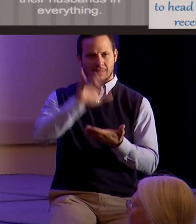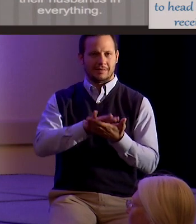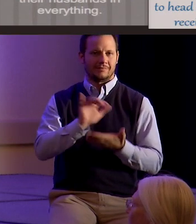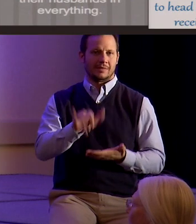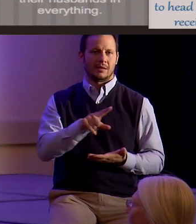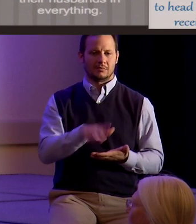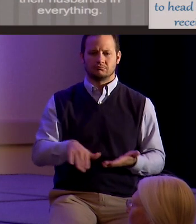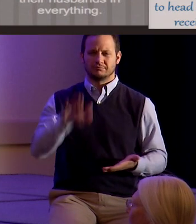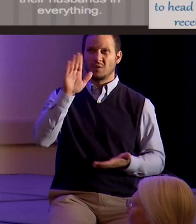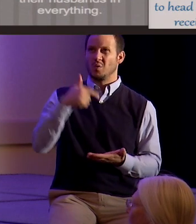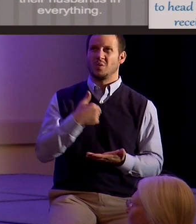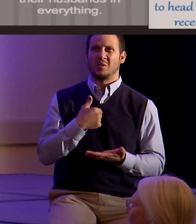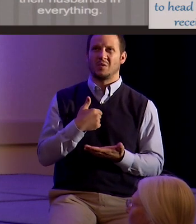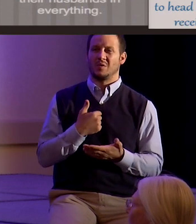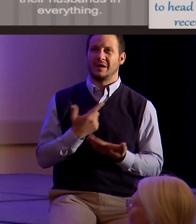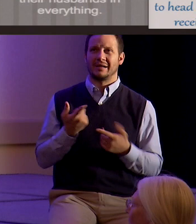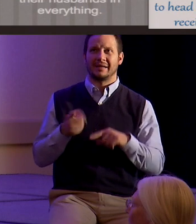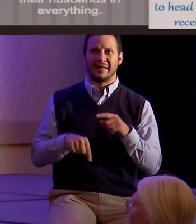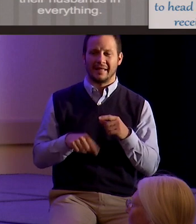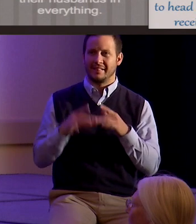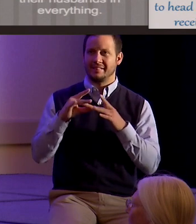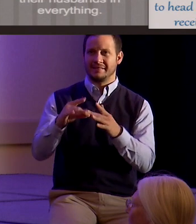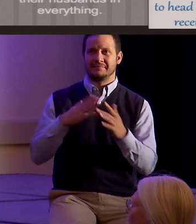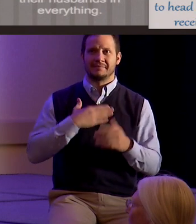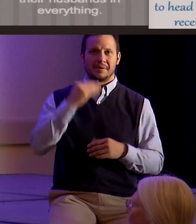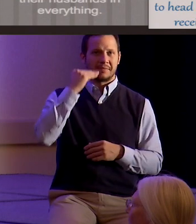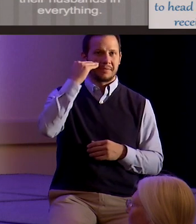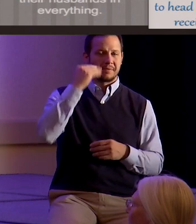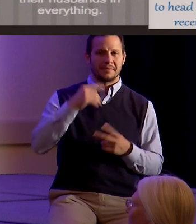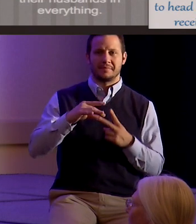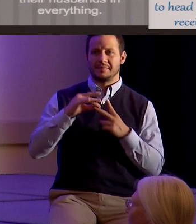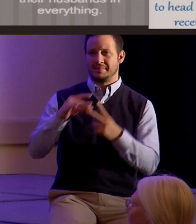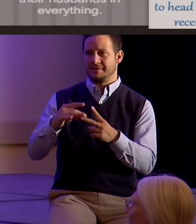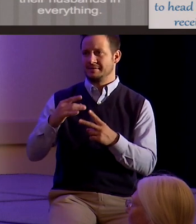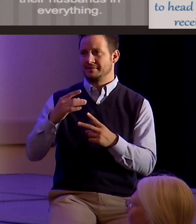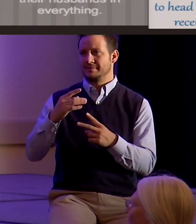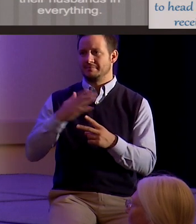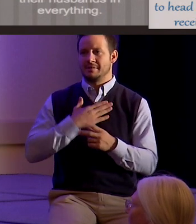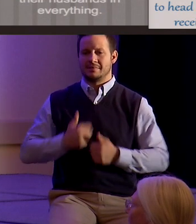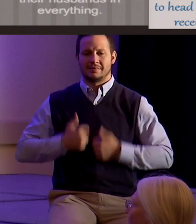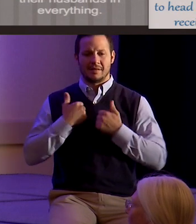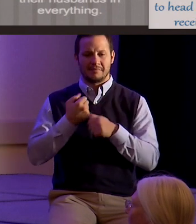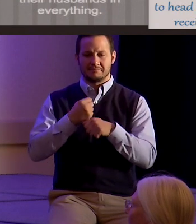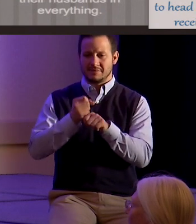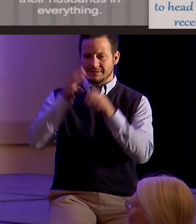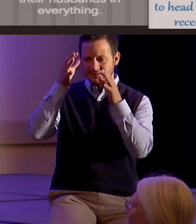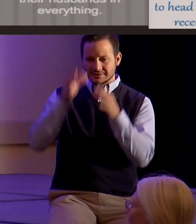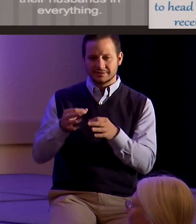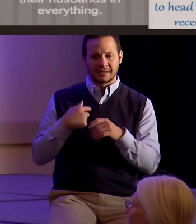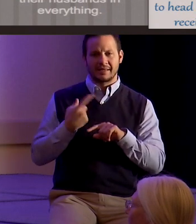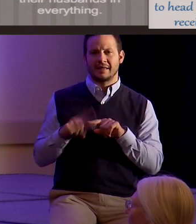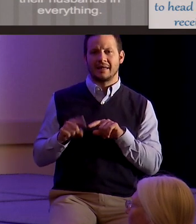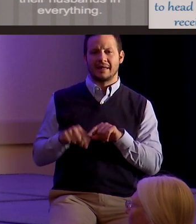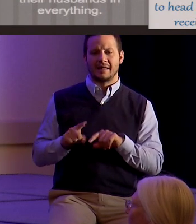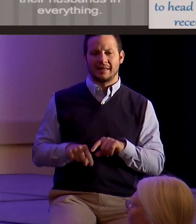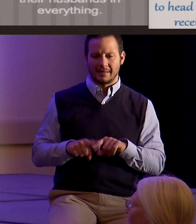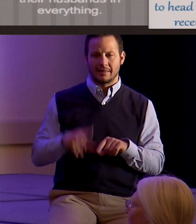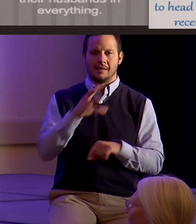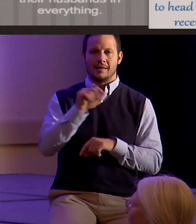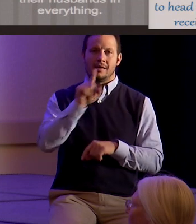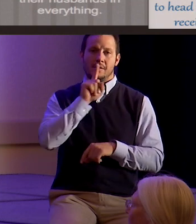of salvation. You're unworthy to head your household. You're unworthy to even make decisions in your household. And it's all your fault.